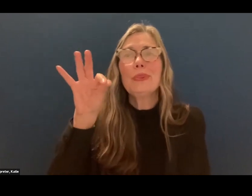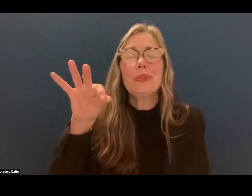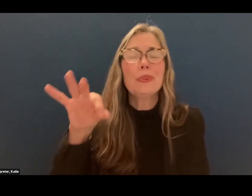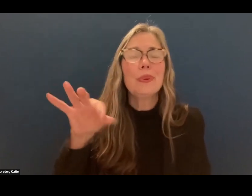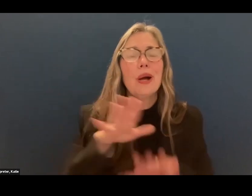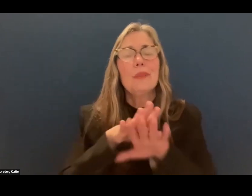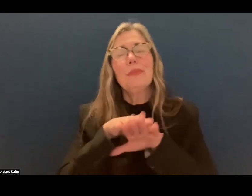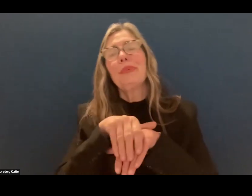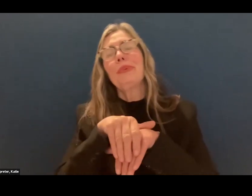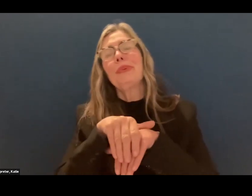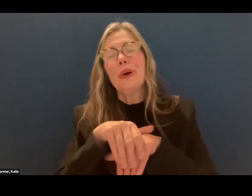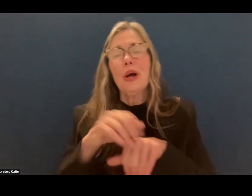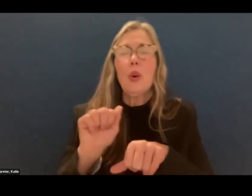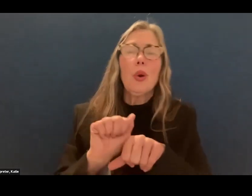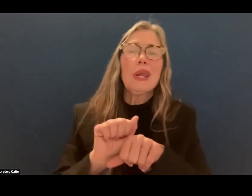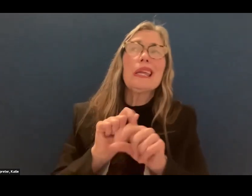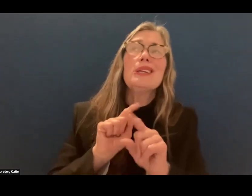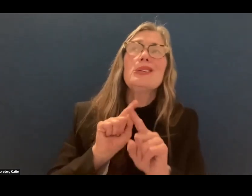that we're working toward it.